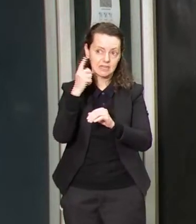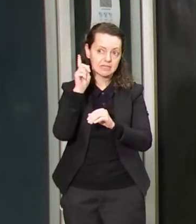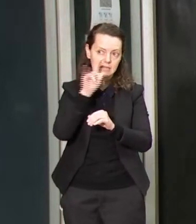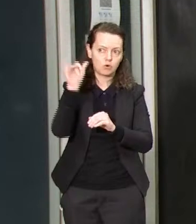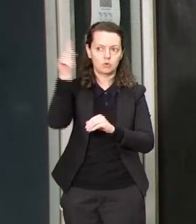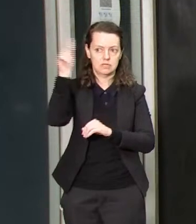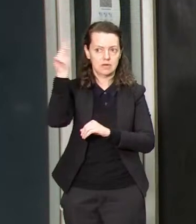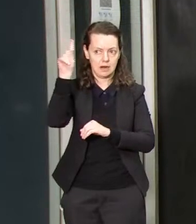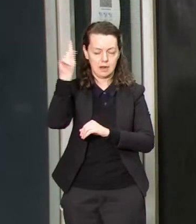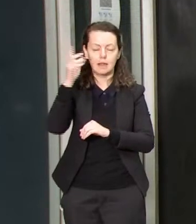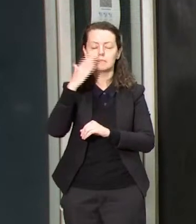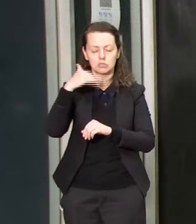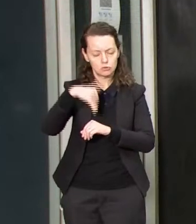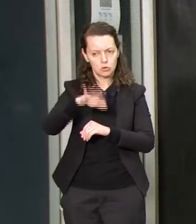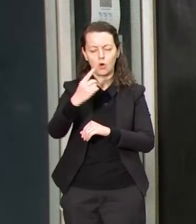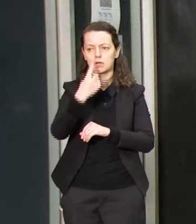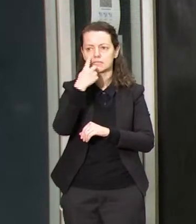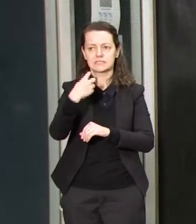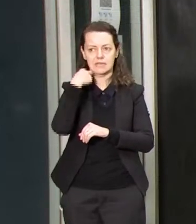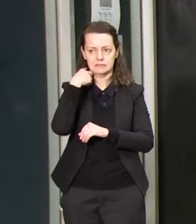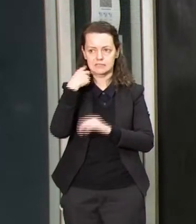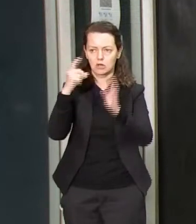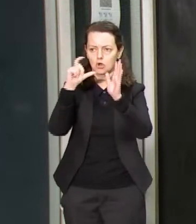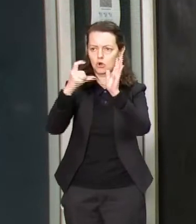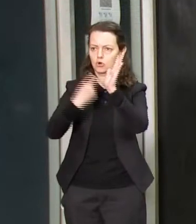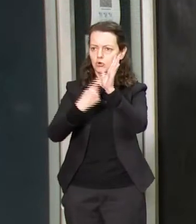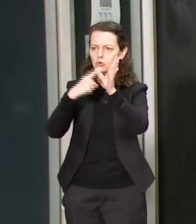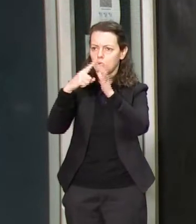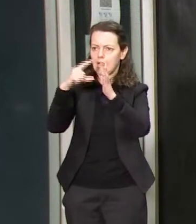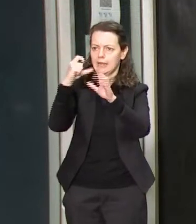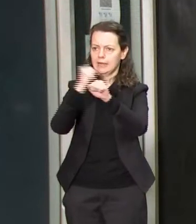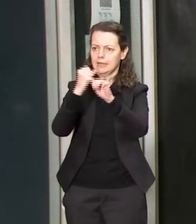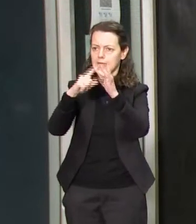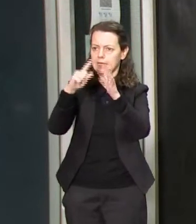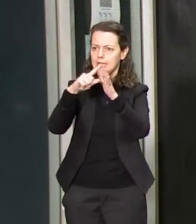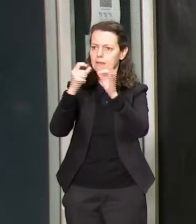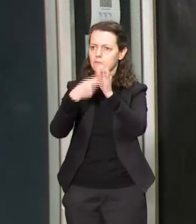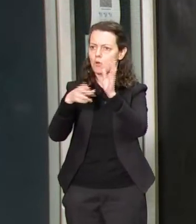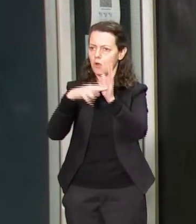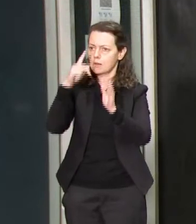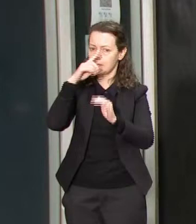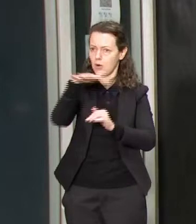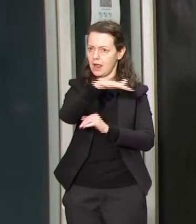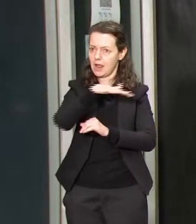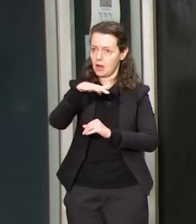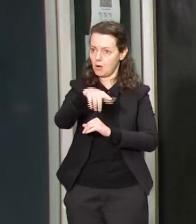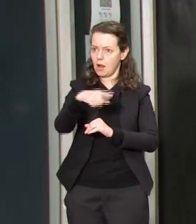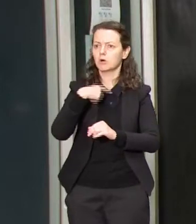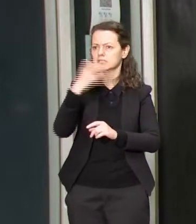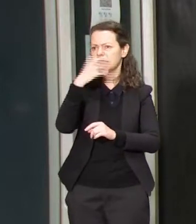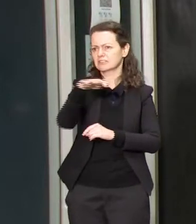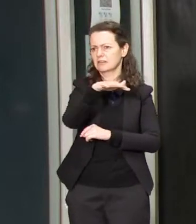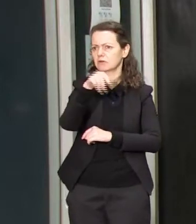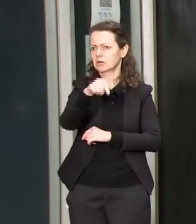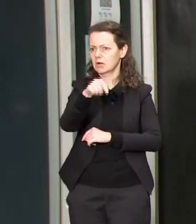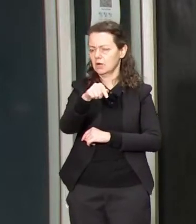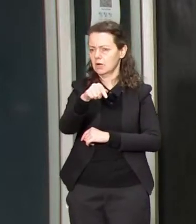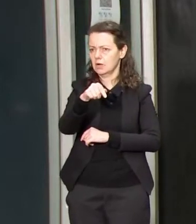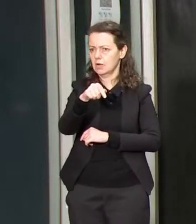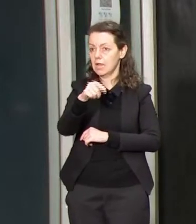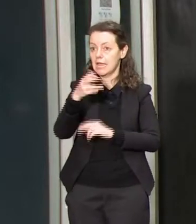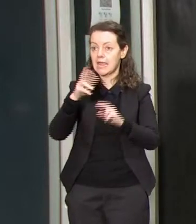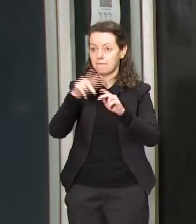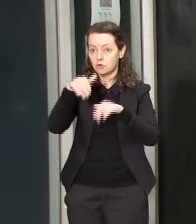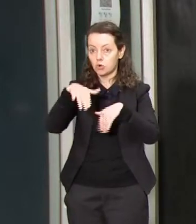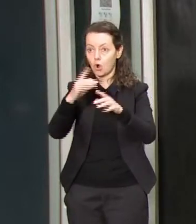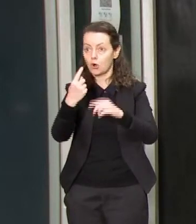please go out and get tested today. Please make plans to go and get tested immediately. Testing is the best way for us to know